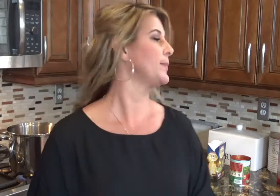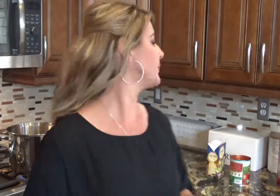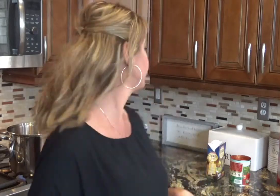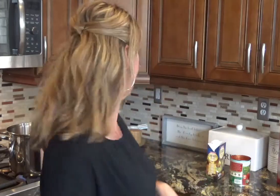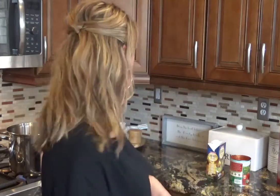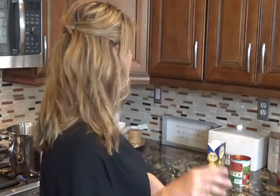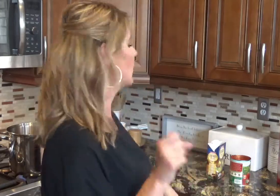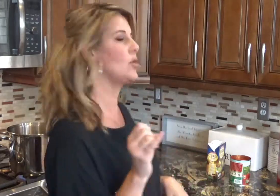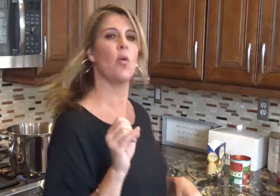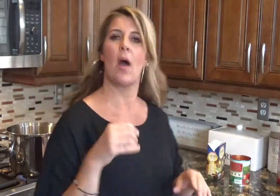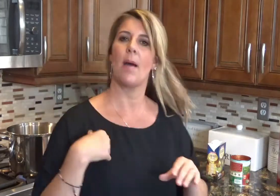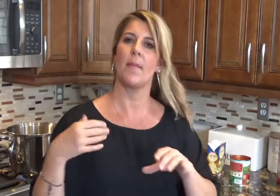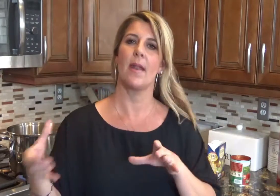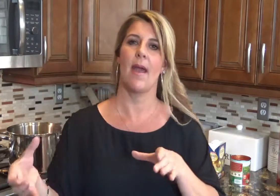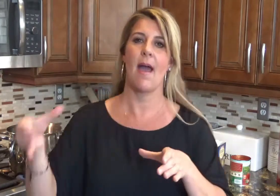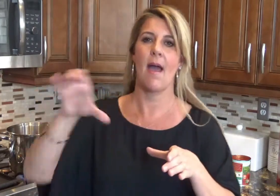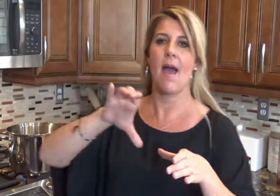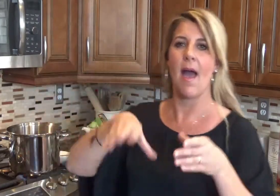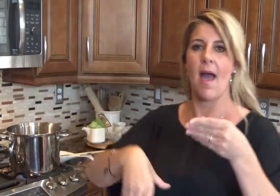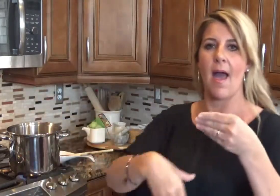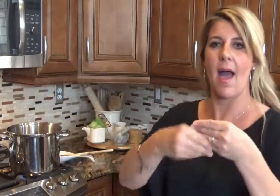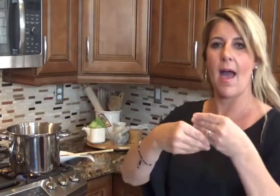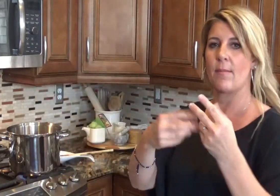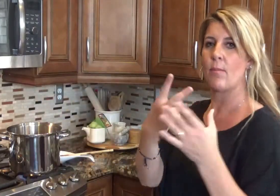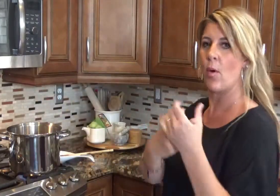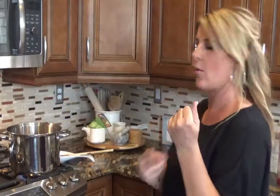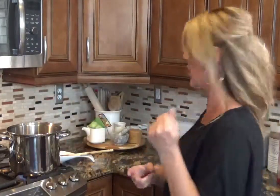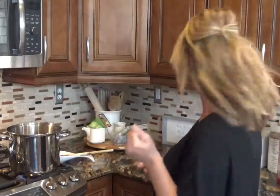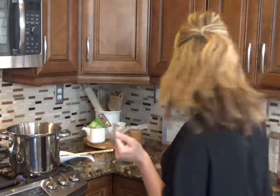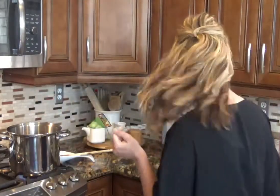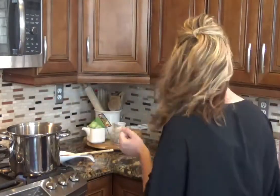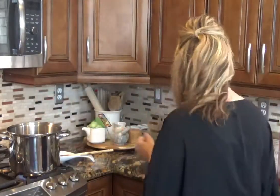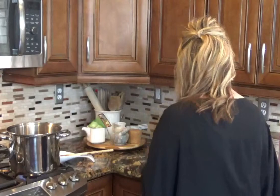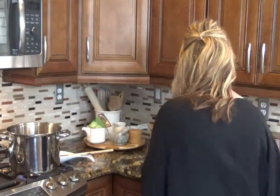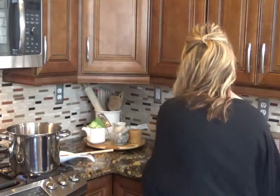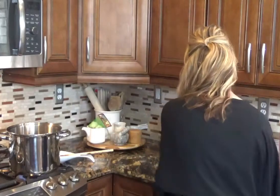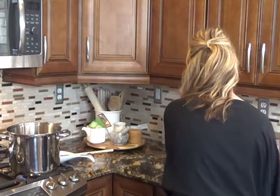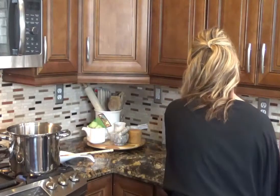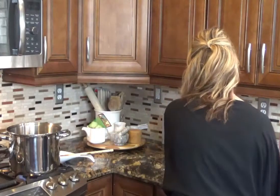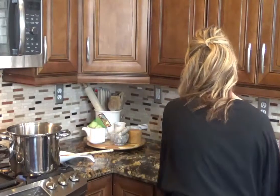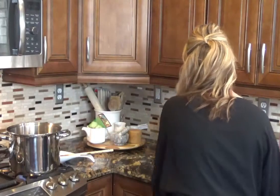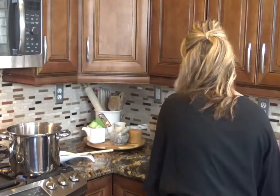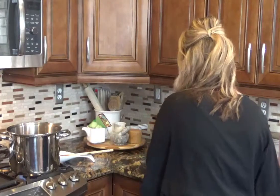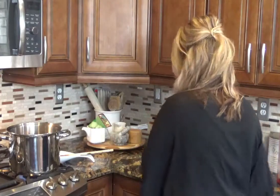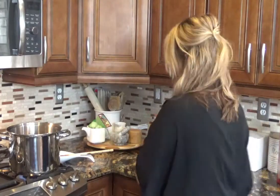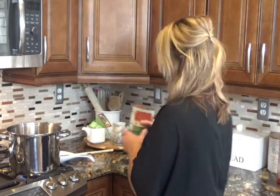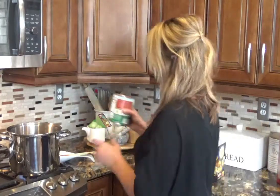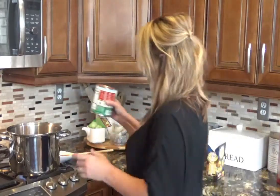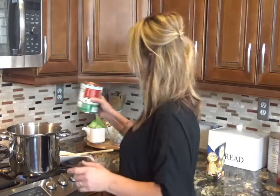as well. So I'm going to go ahead and add both chicken broth and crushed tomatoes now.